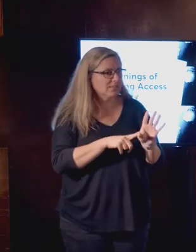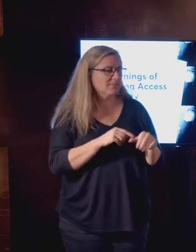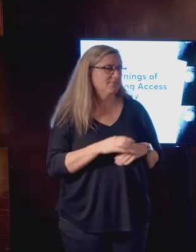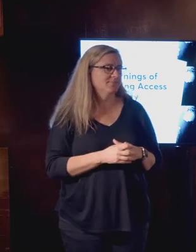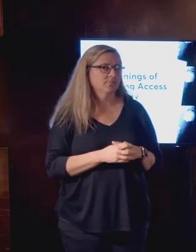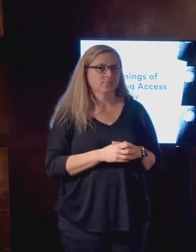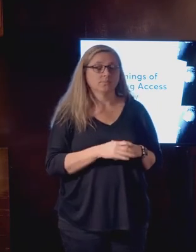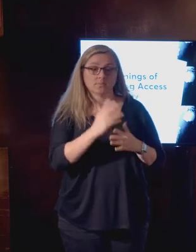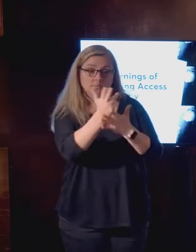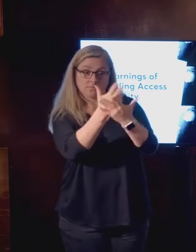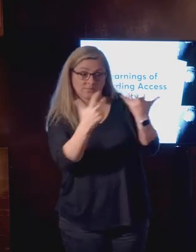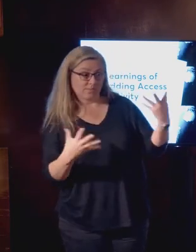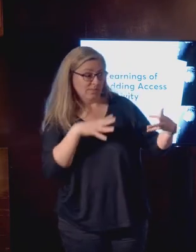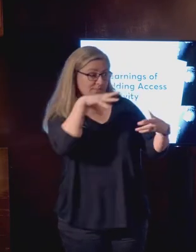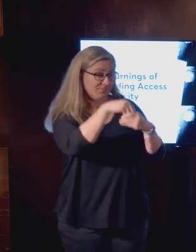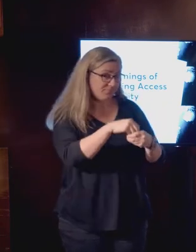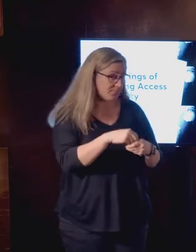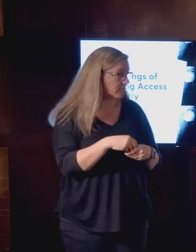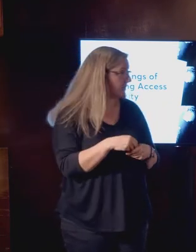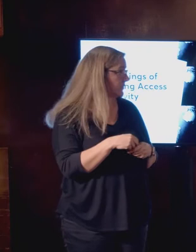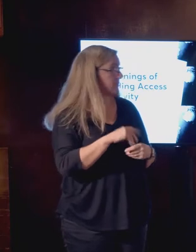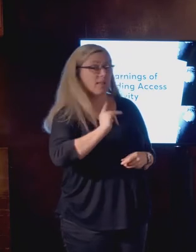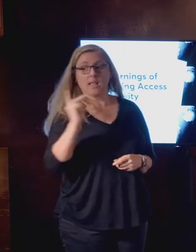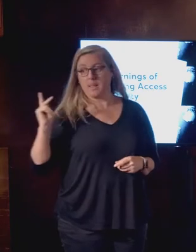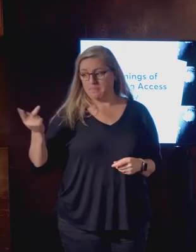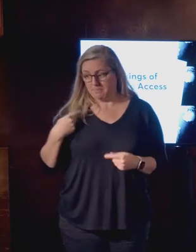And the artists involved, obviously Beck and I are together.